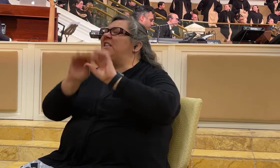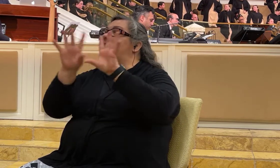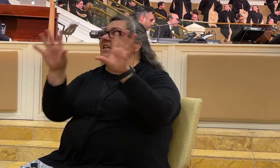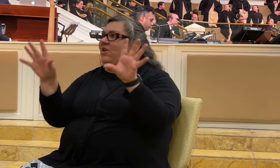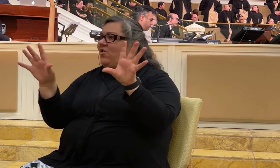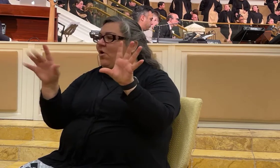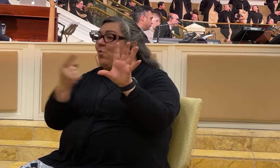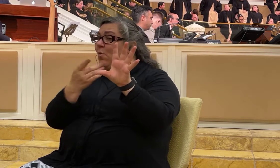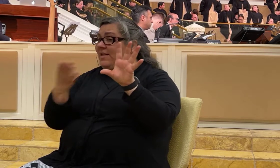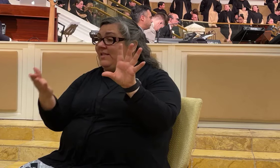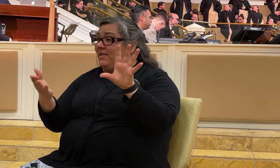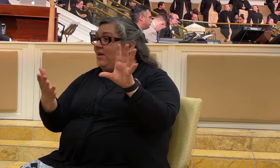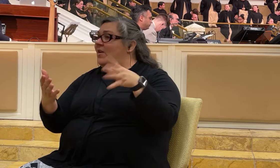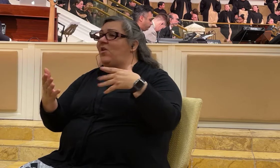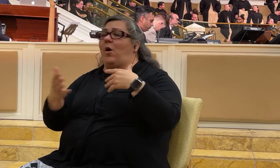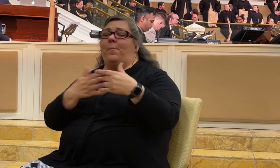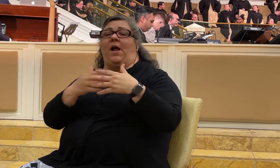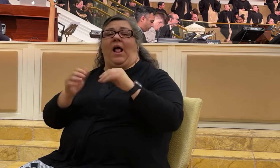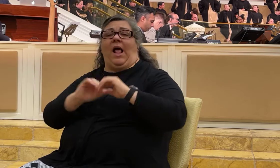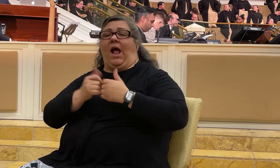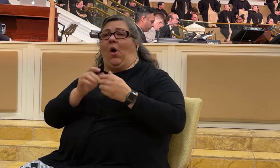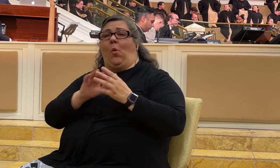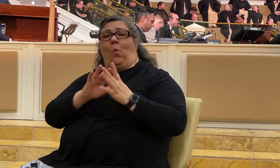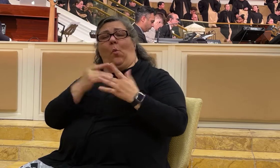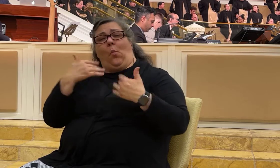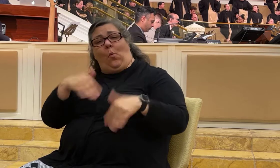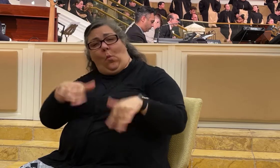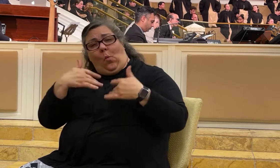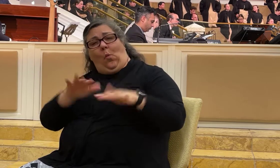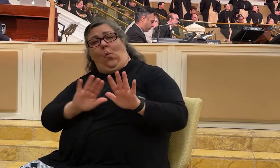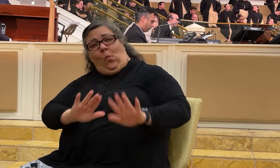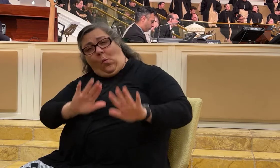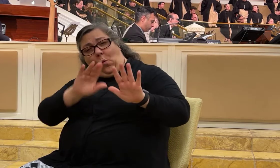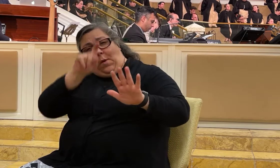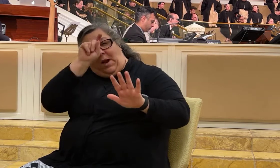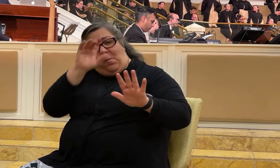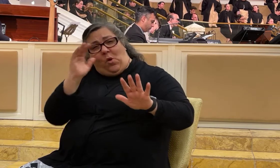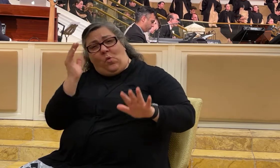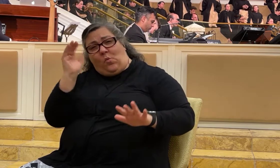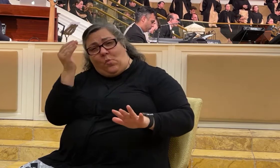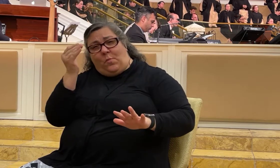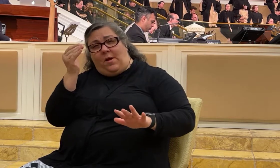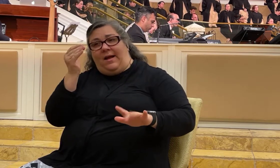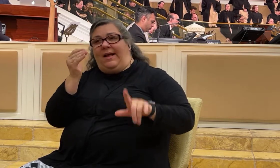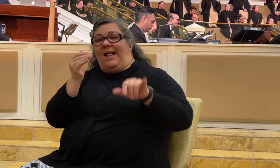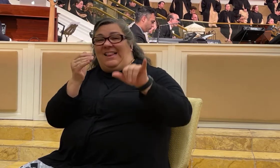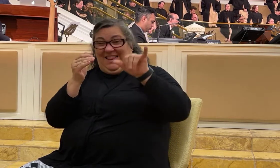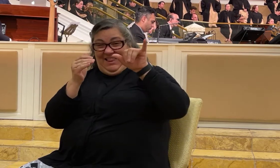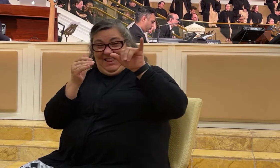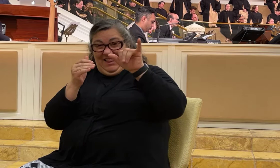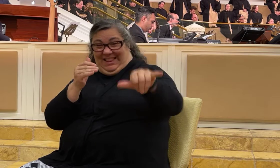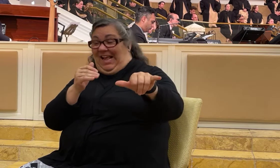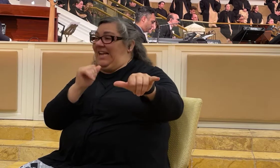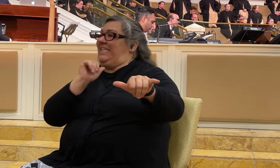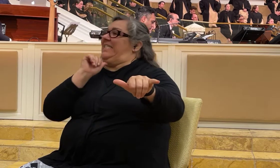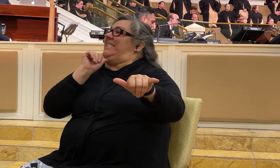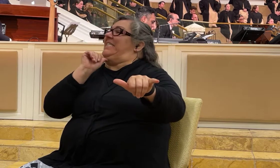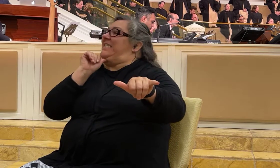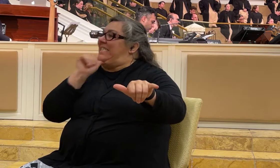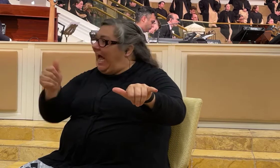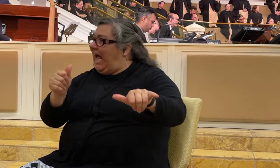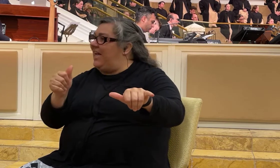them is regardless of how glorious Egypt is, it is not the sole and